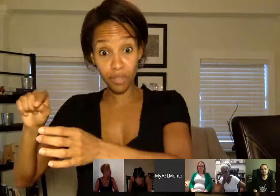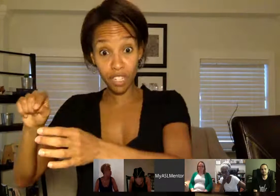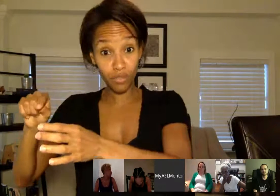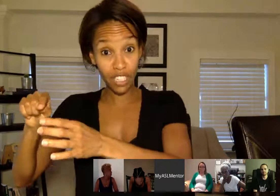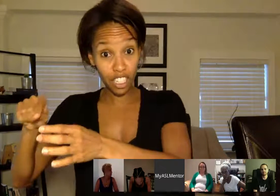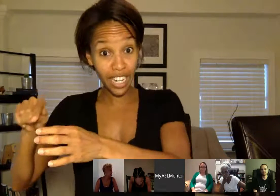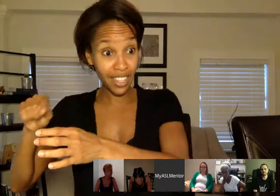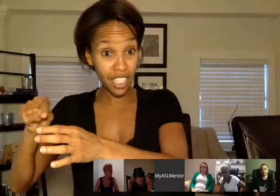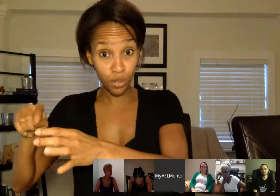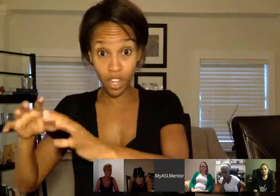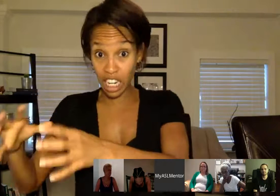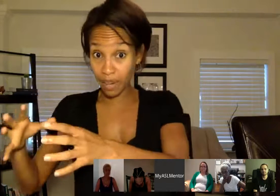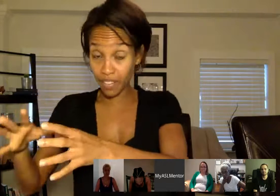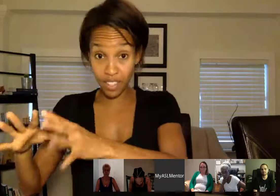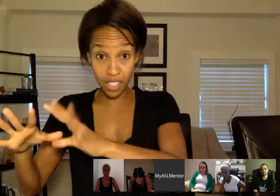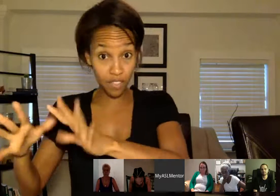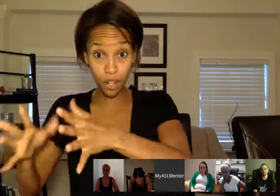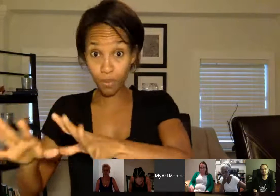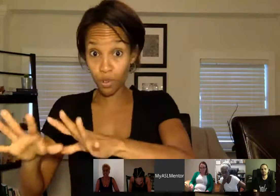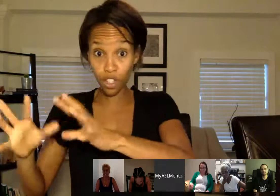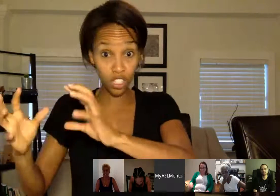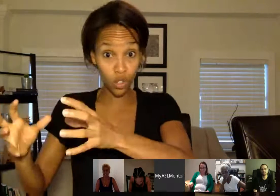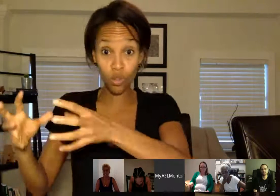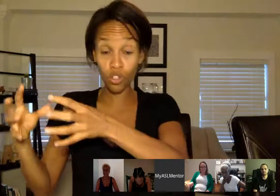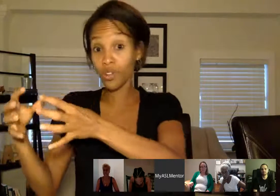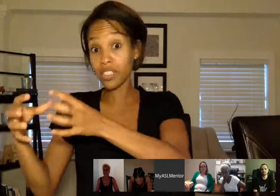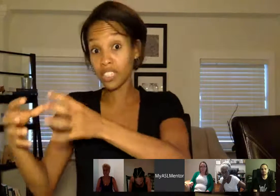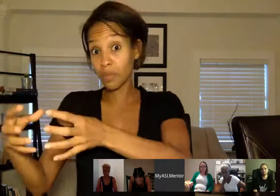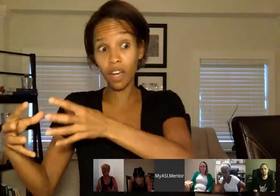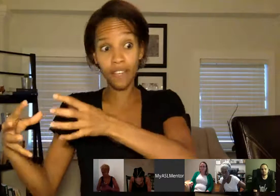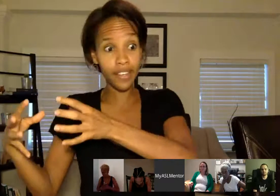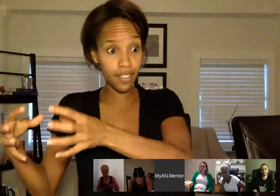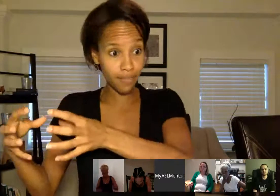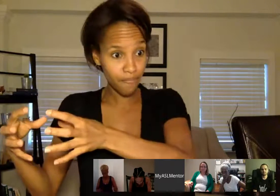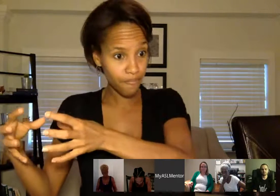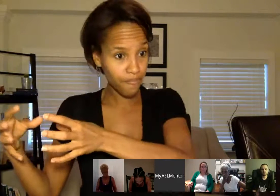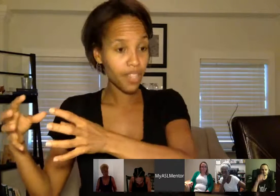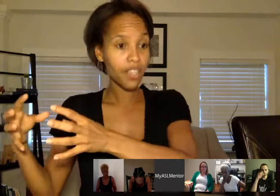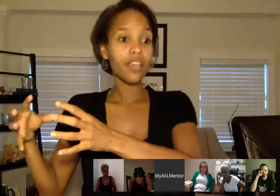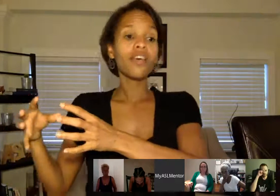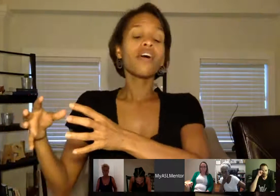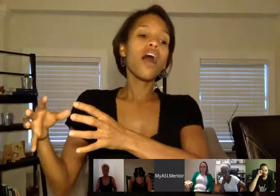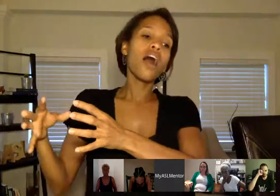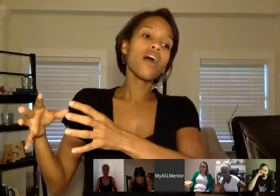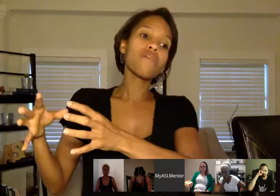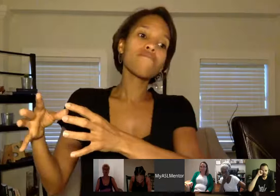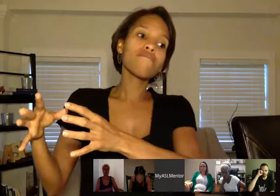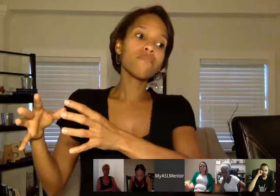sector, I'm going to reiterate this. We're talking about this. It's very important. This the whole unit's going to be on this.